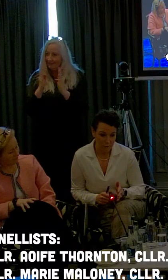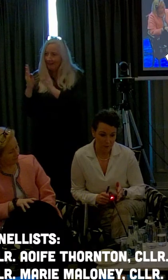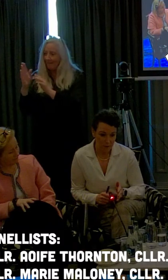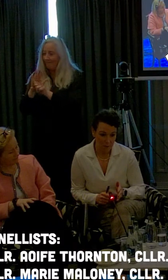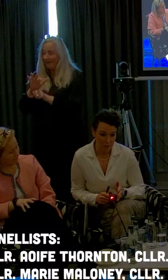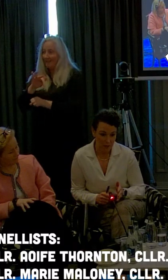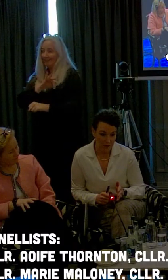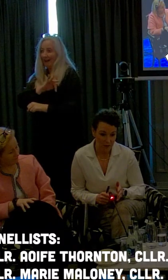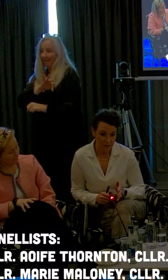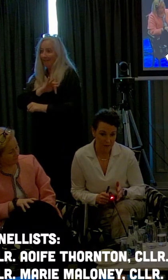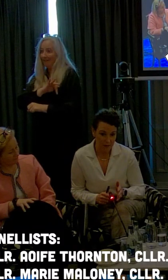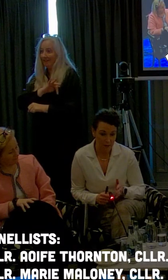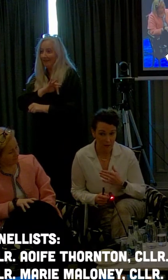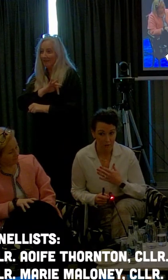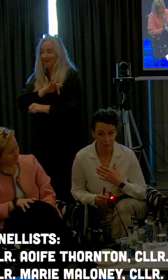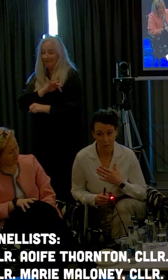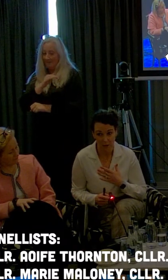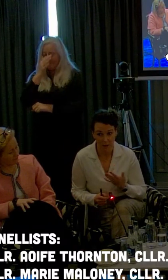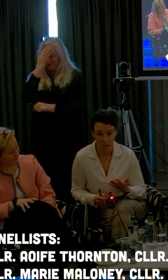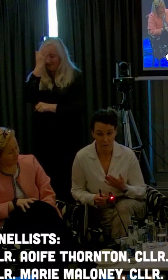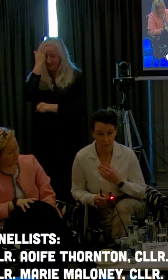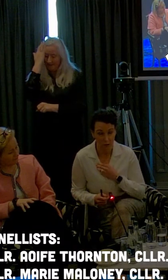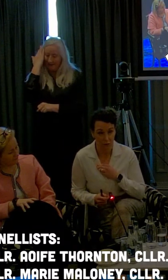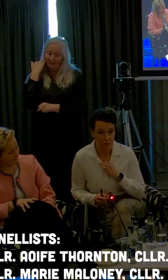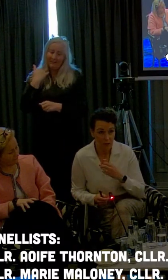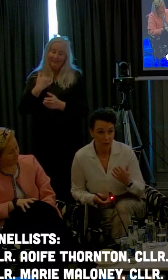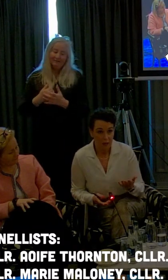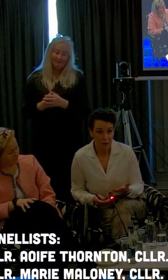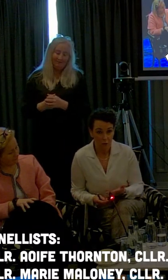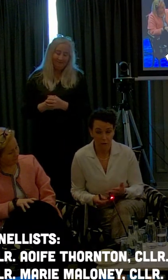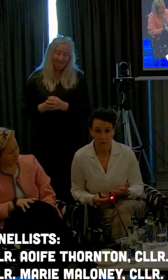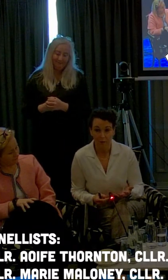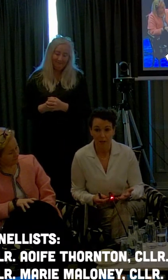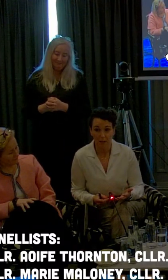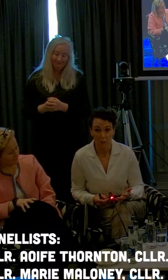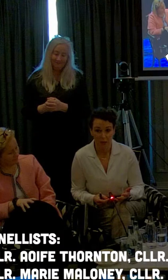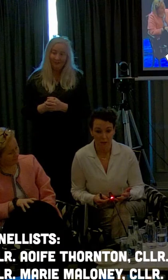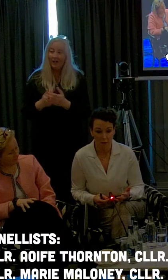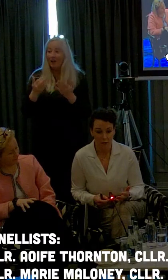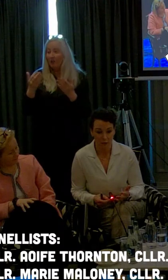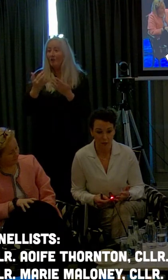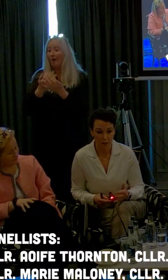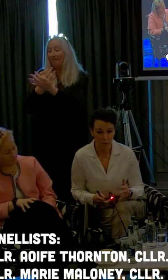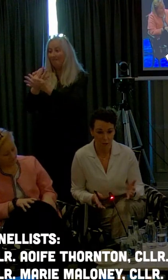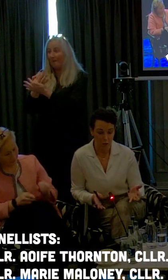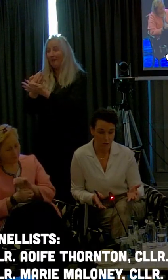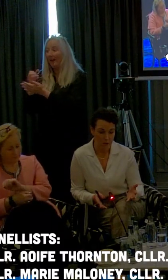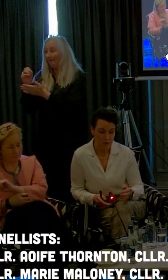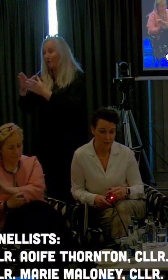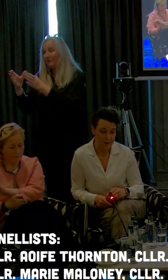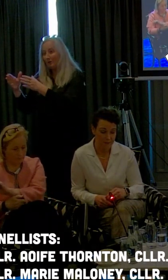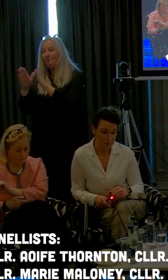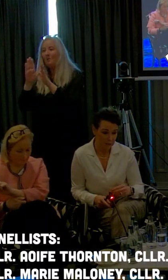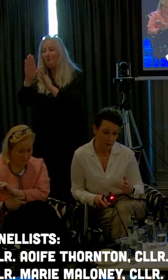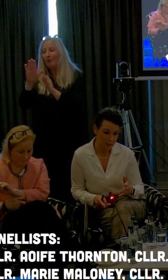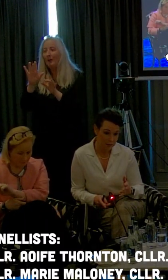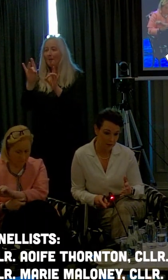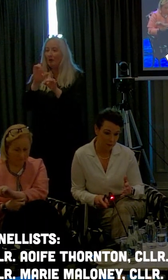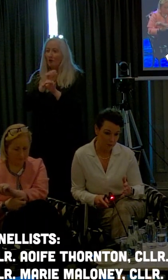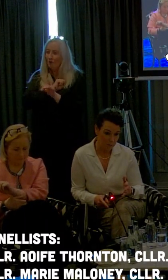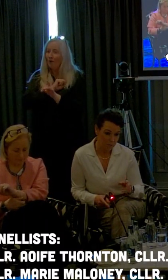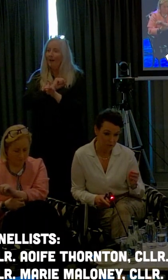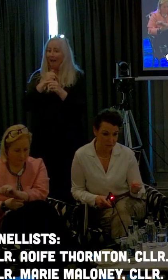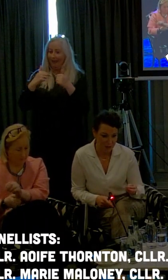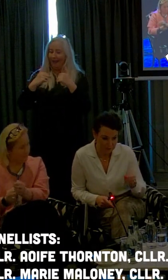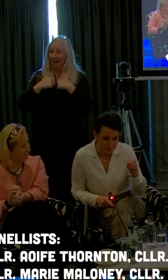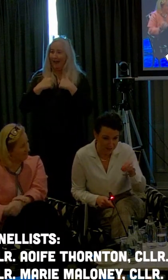yourself, because, like, for me, and for, you know, I have a family that depend on me, so I need to make sure that I'm getting